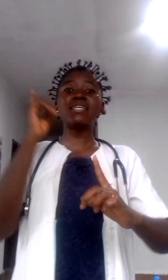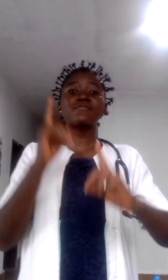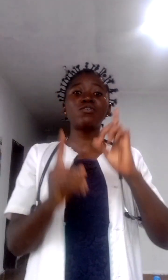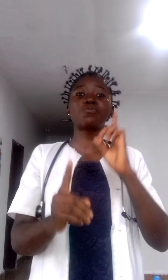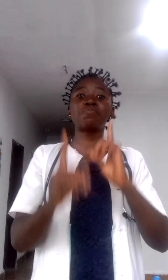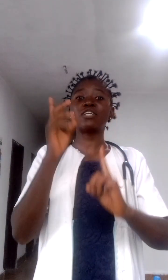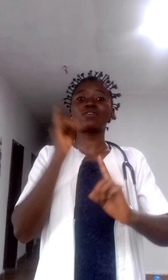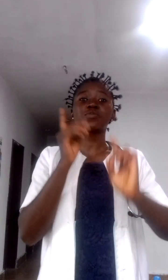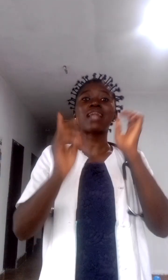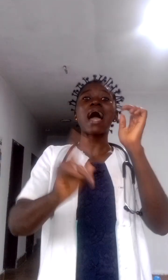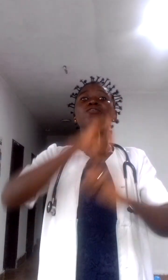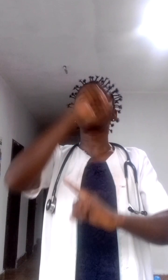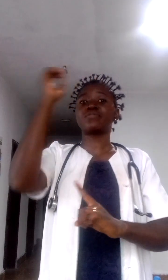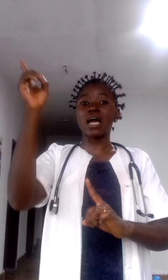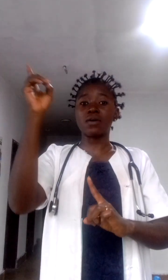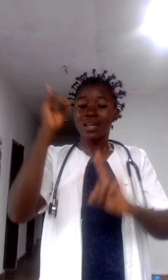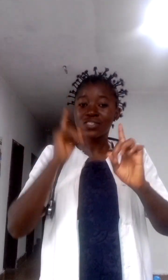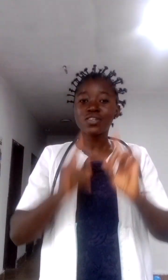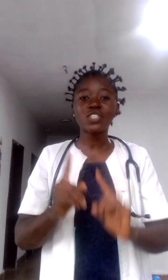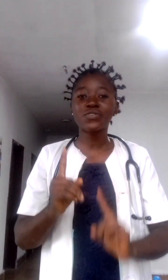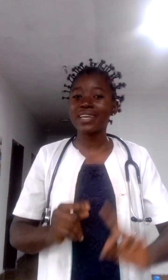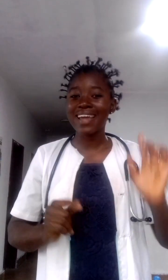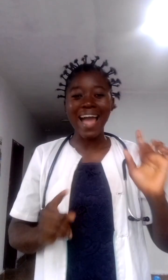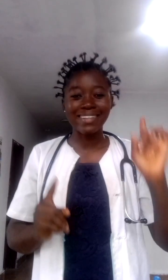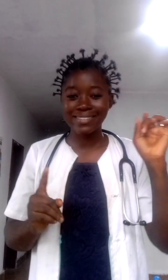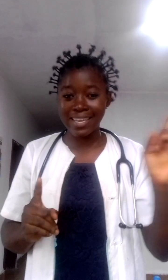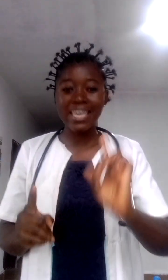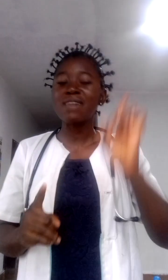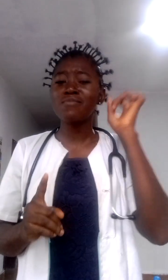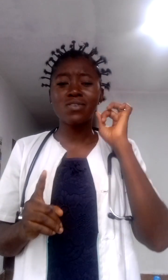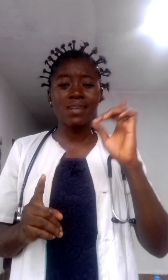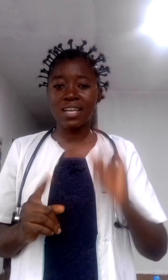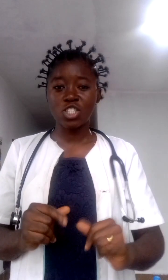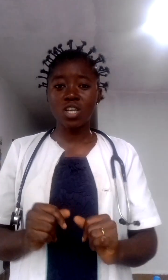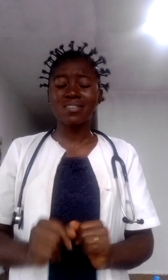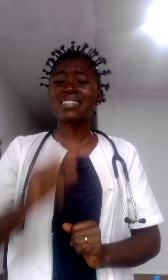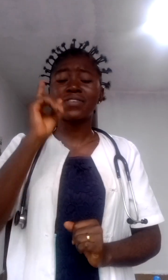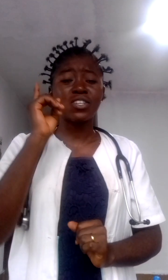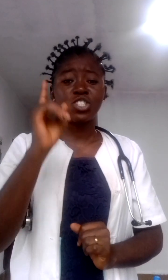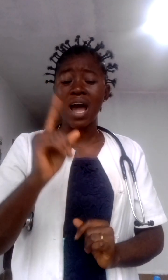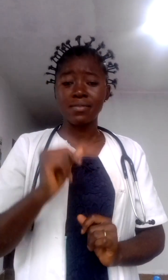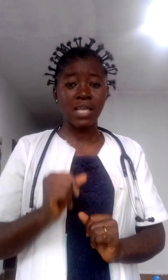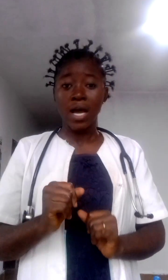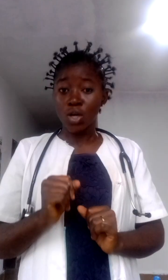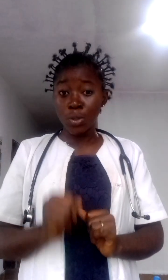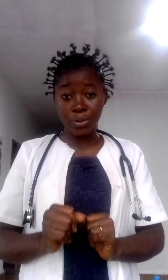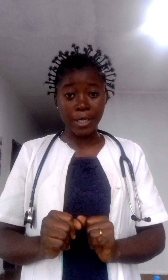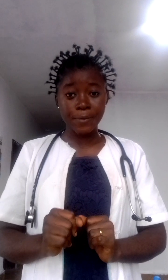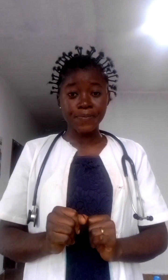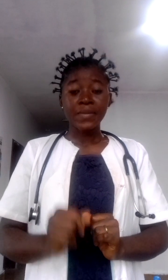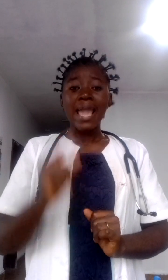means for you to pay transport out of town. Search for it and immunize that child. It's for the child's good.